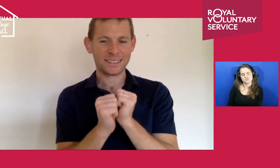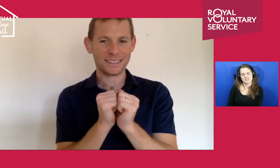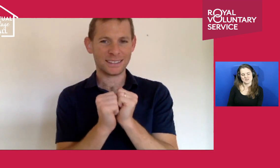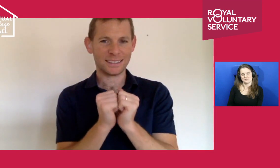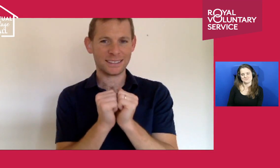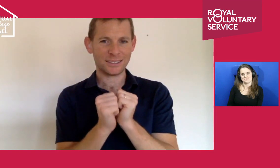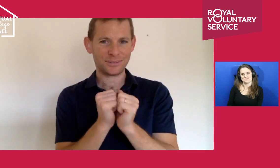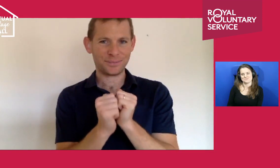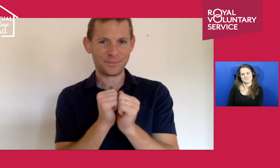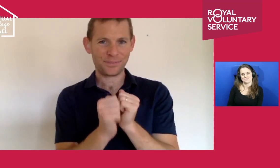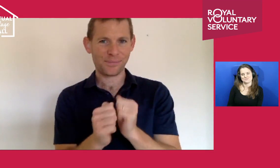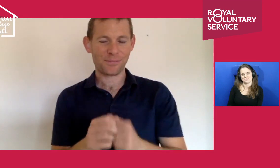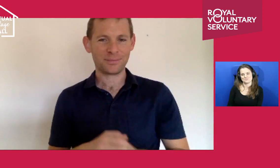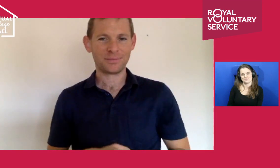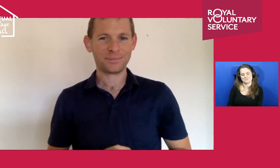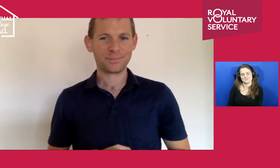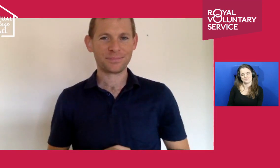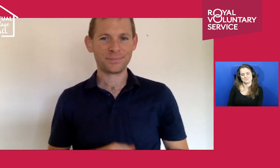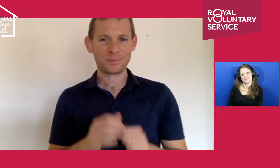Brother.